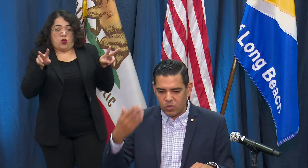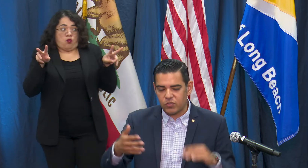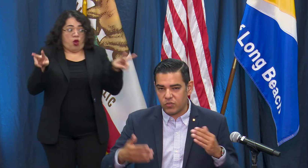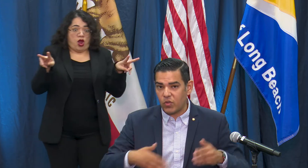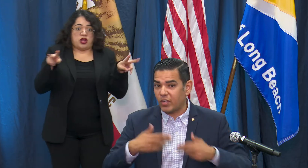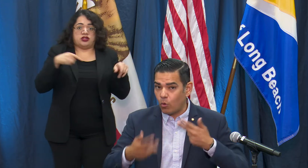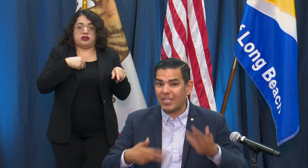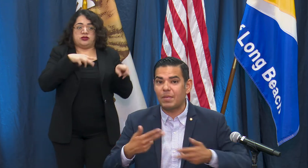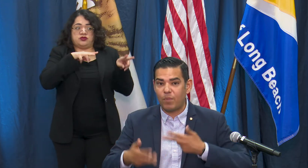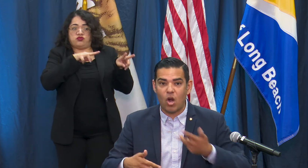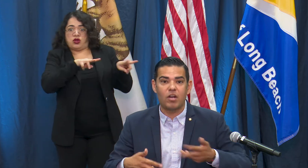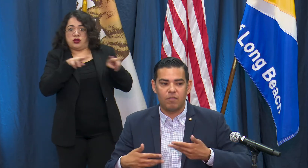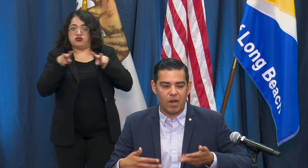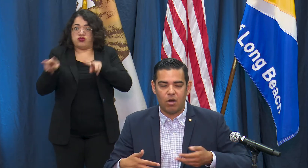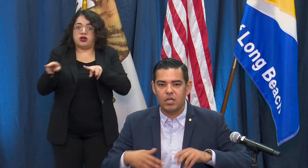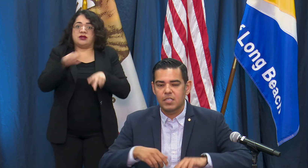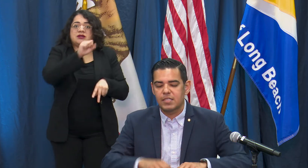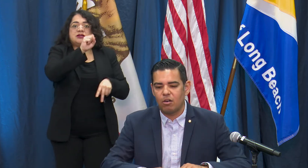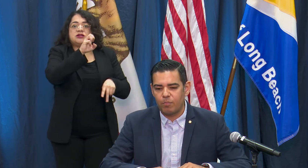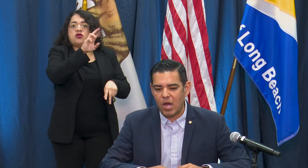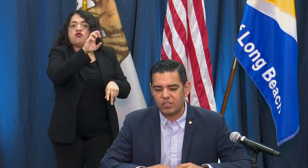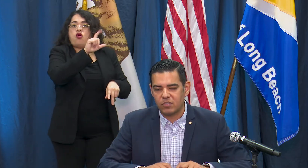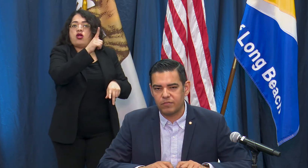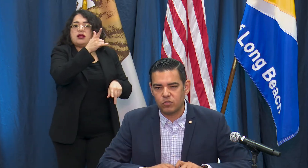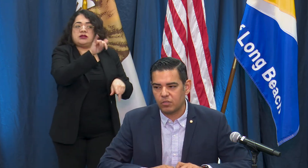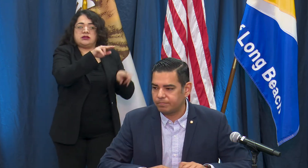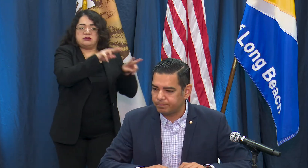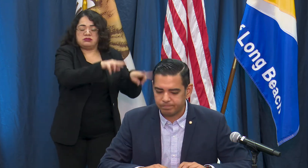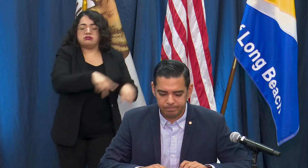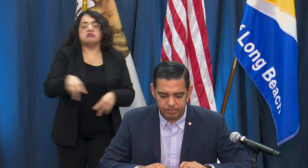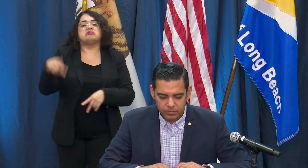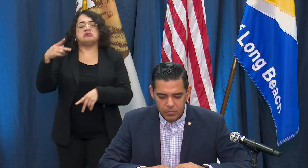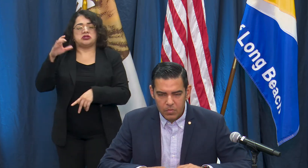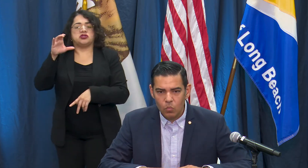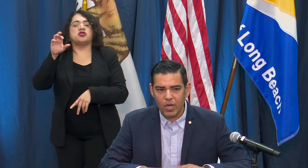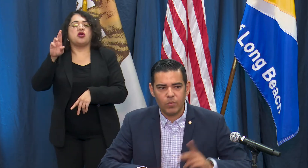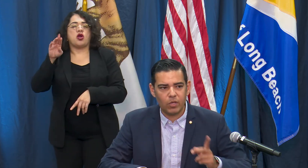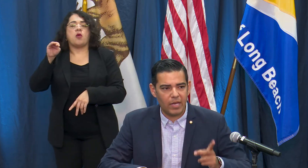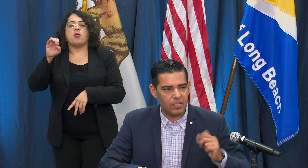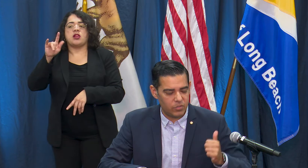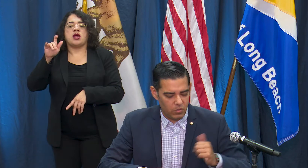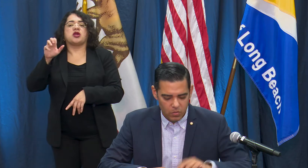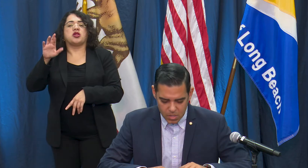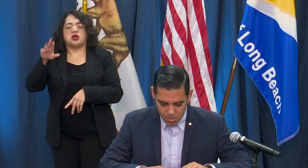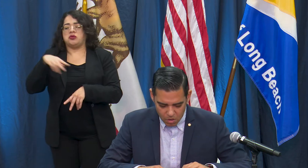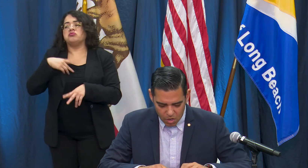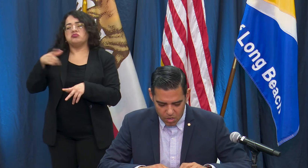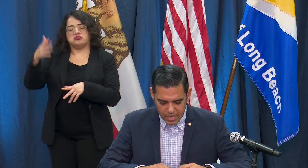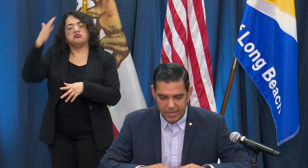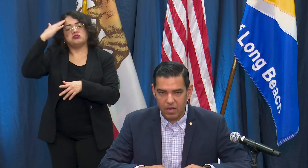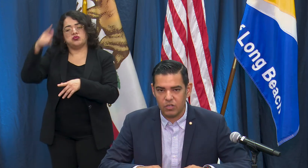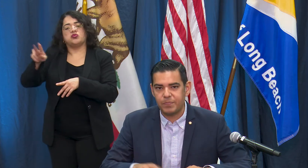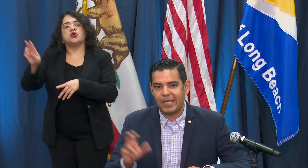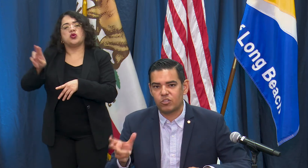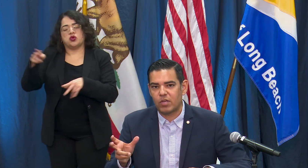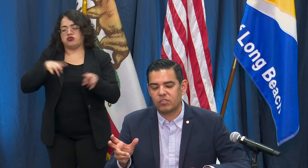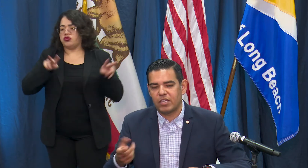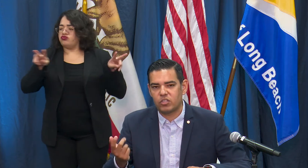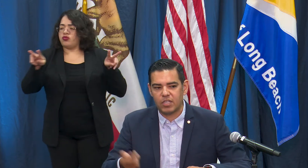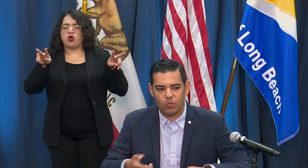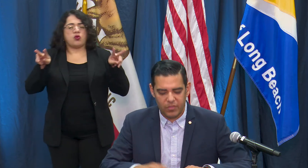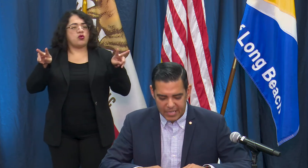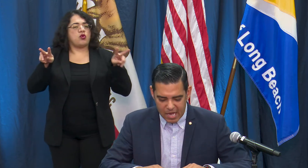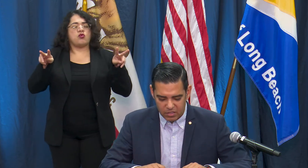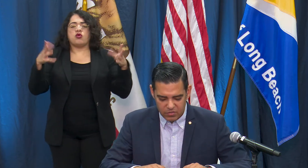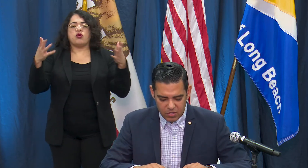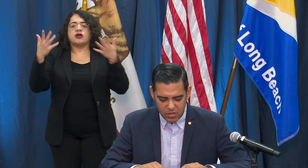and of course they're going to be part of our process in the future. Why don't we go ahead and do our Spanish